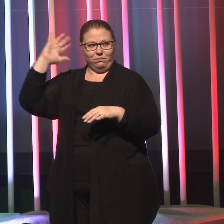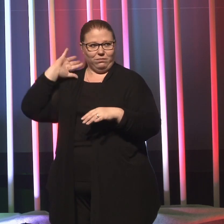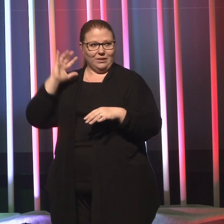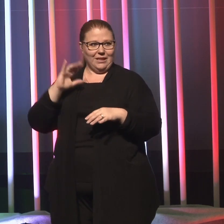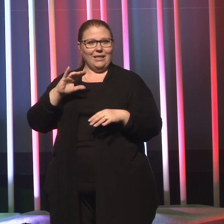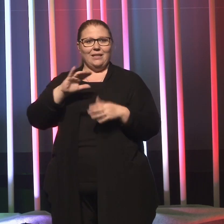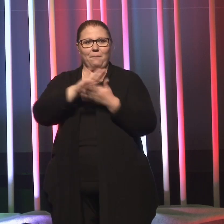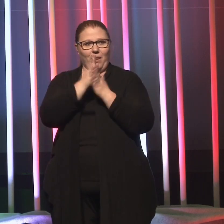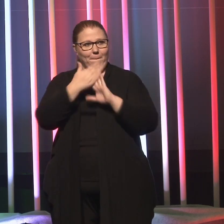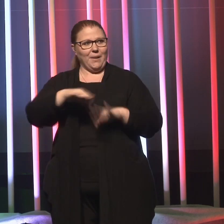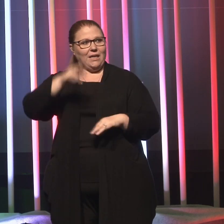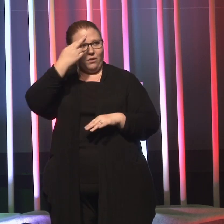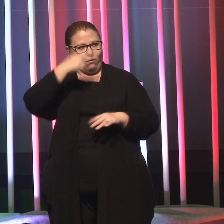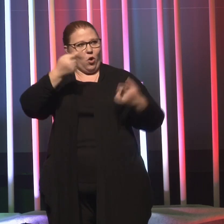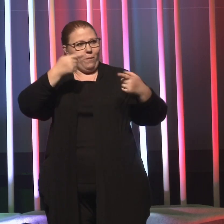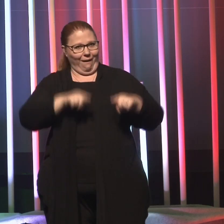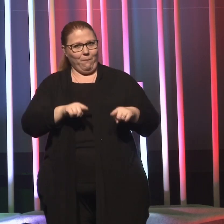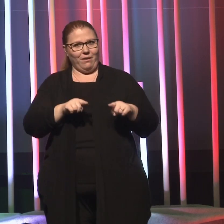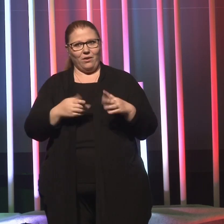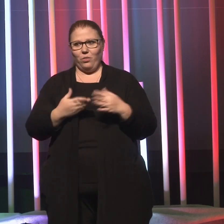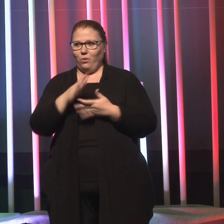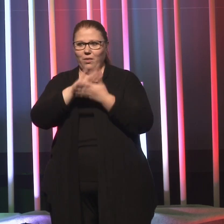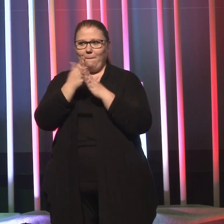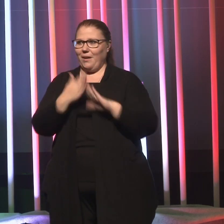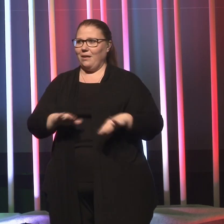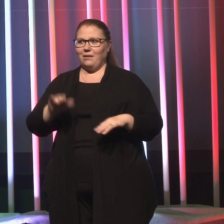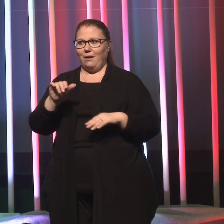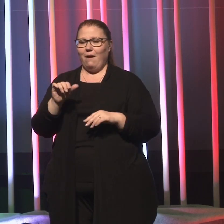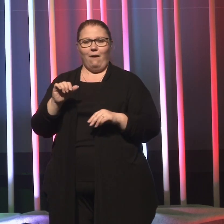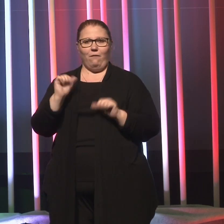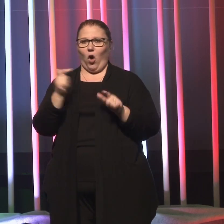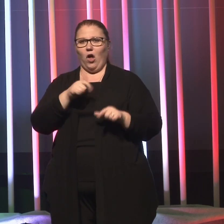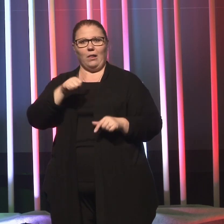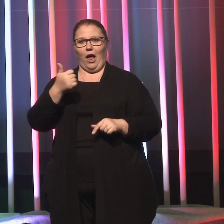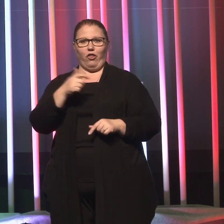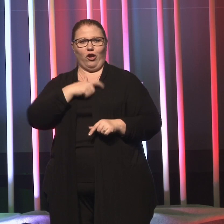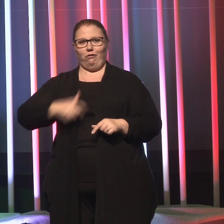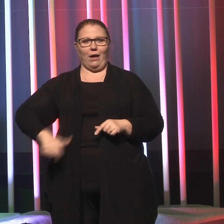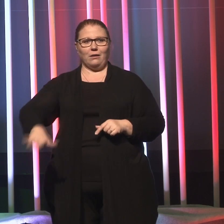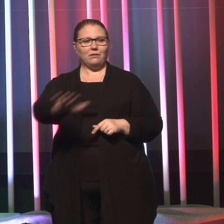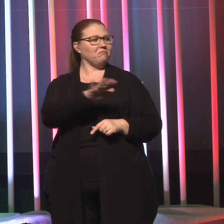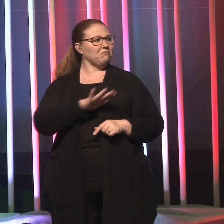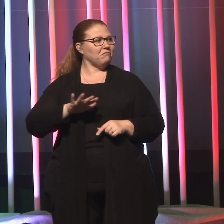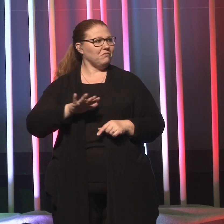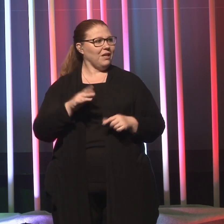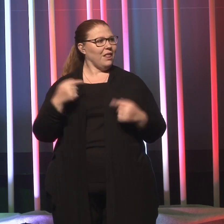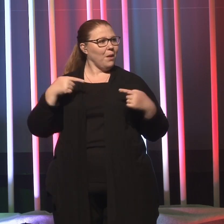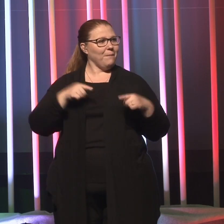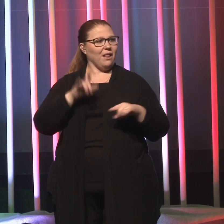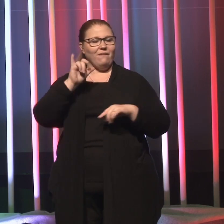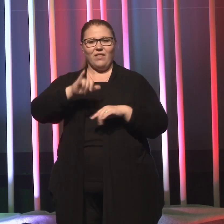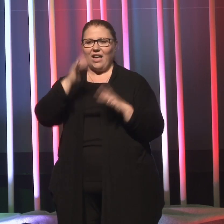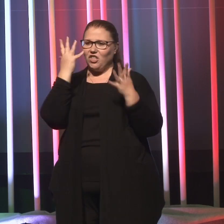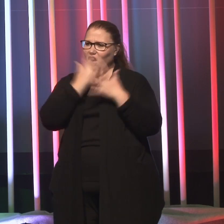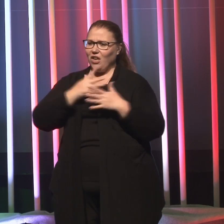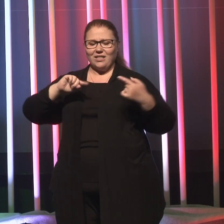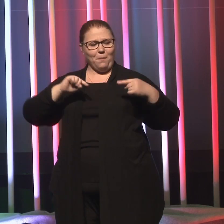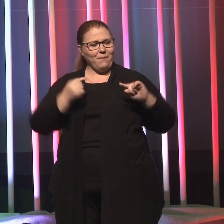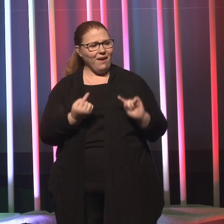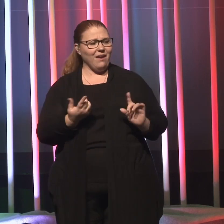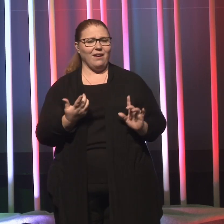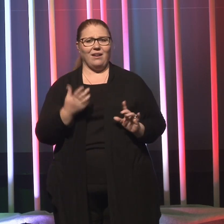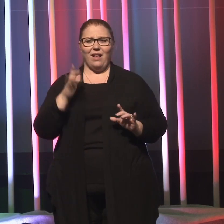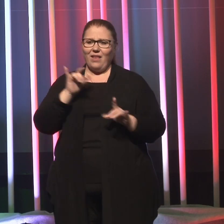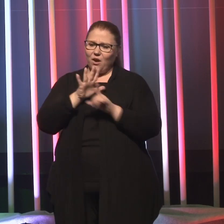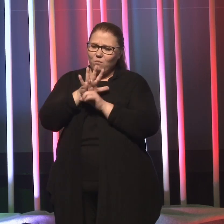the peace of Rome, came just through the peace of any other empire. And in the midst of that darkness, in the midst of that pain, in the midst of